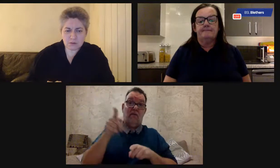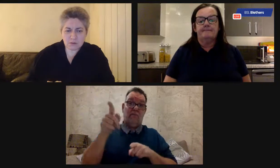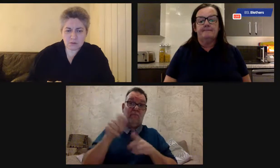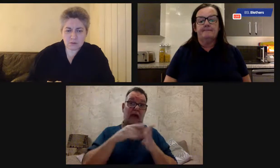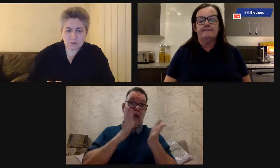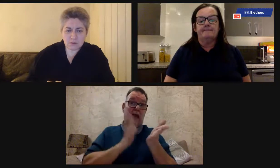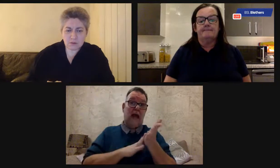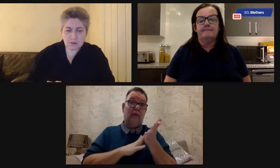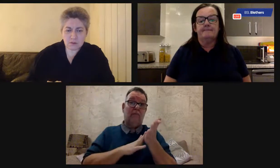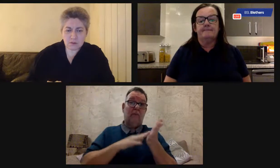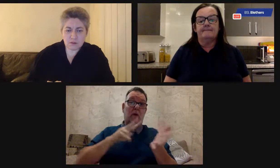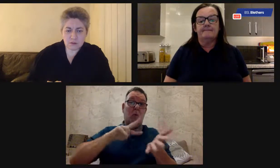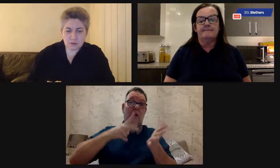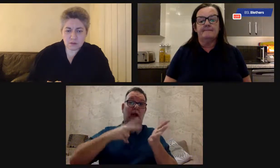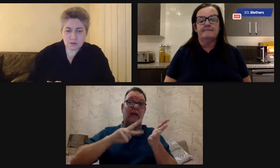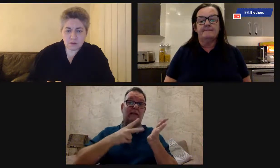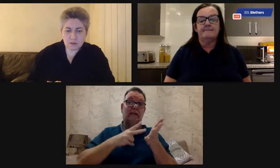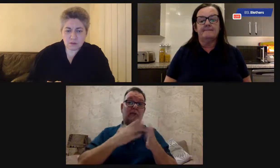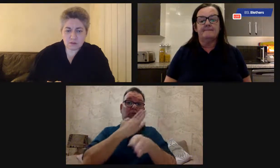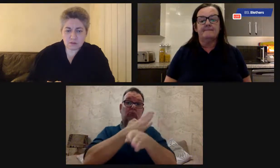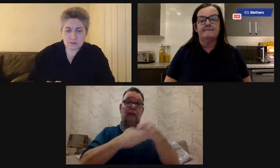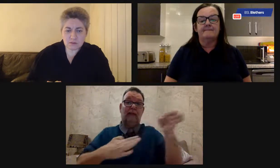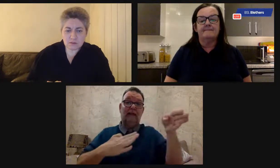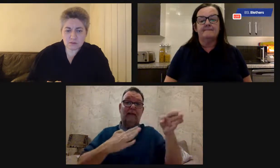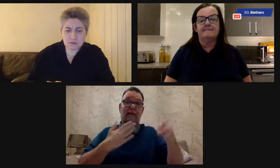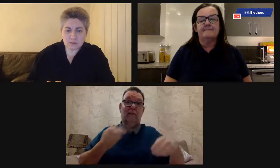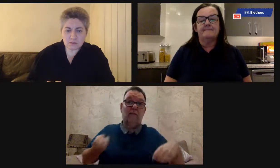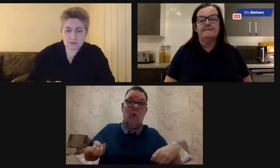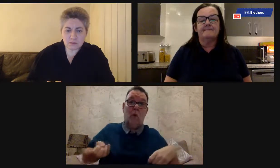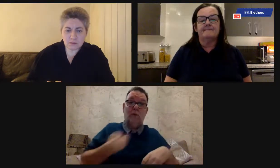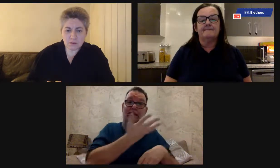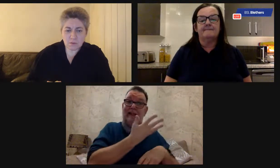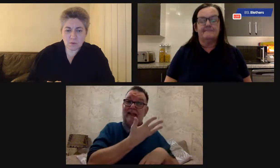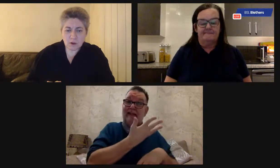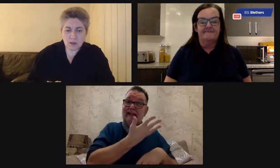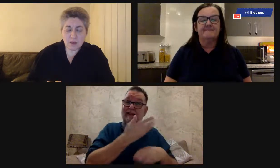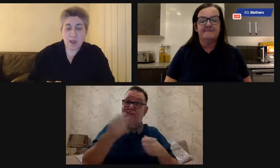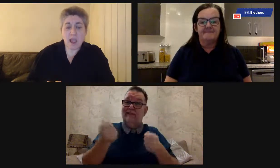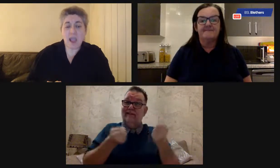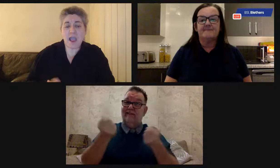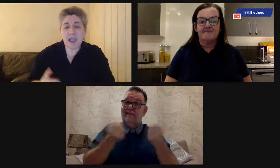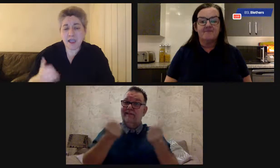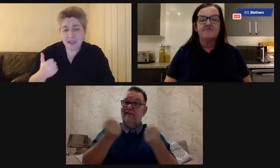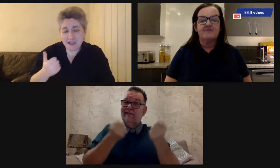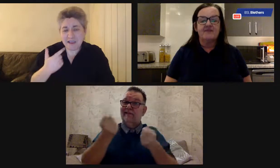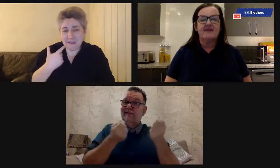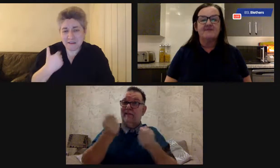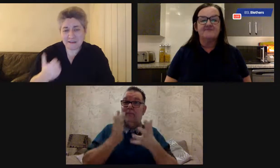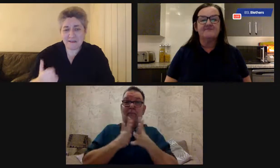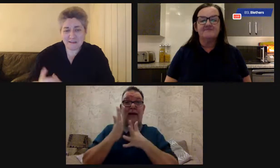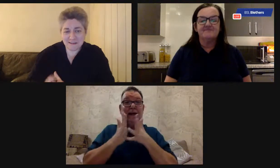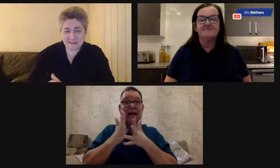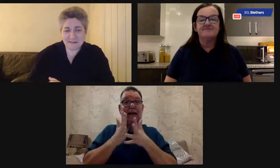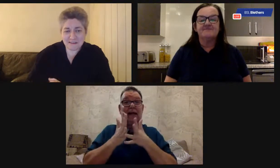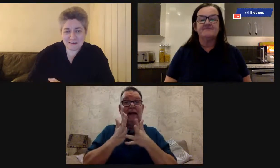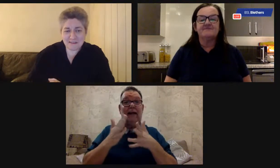might be slightly different because what's happened is Pam is organising